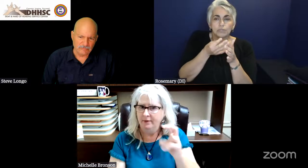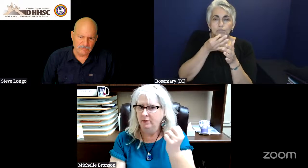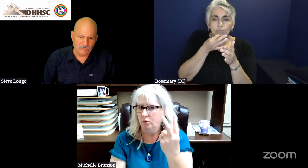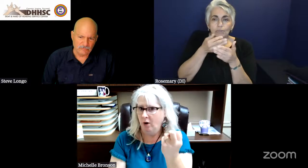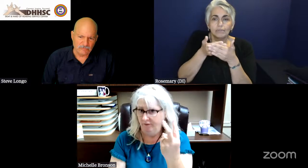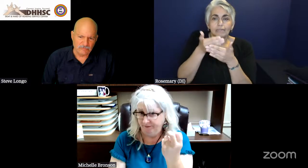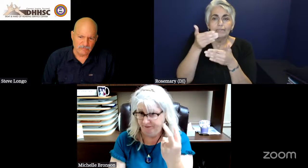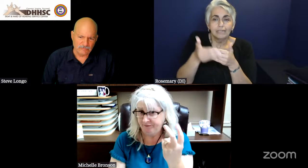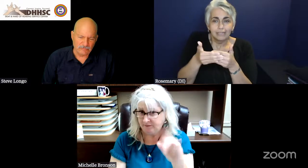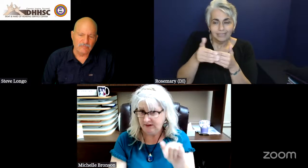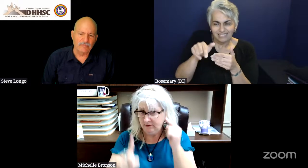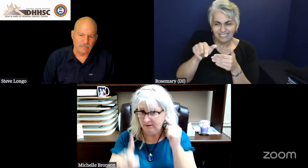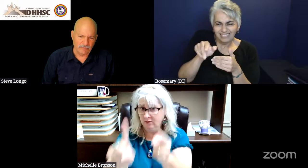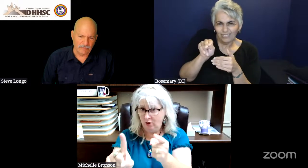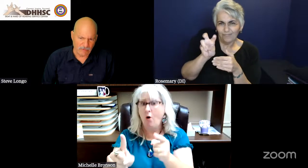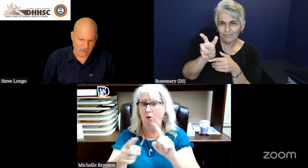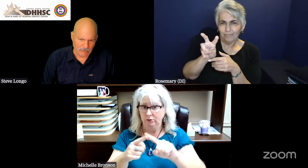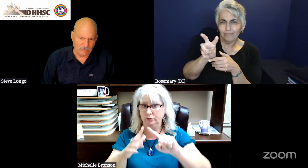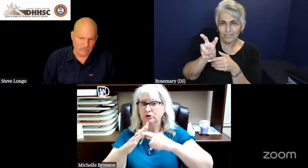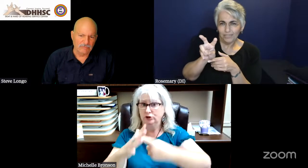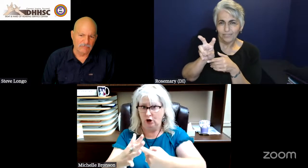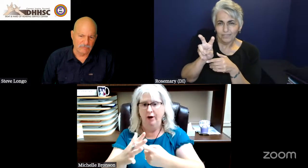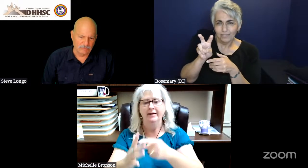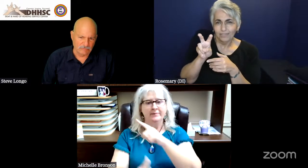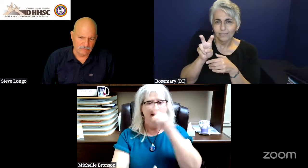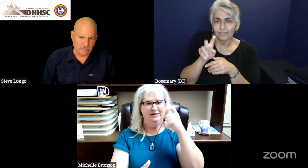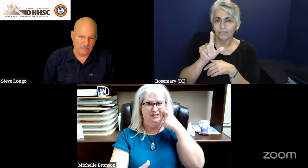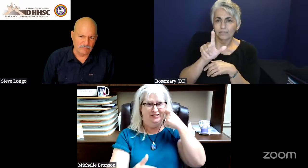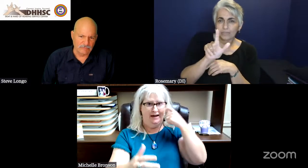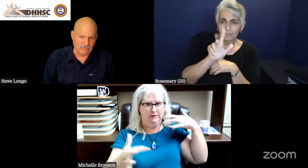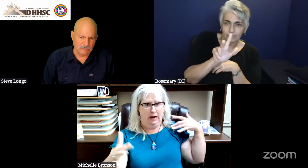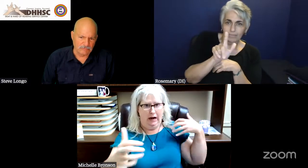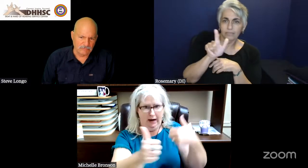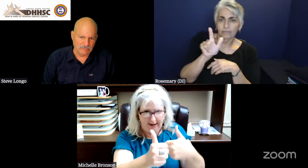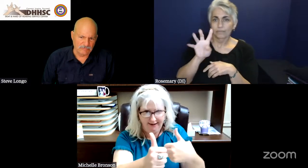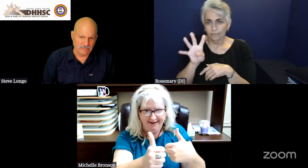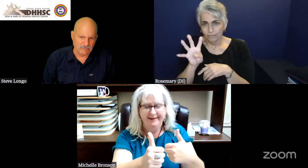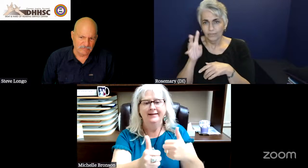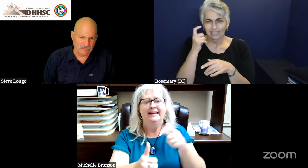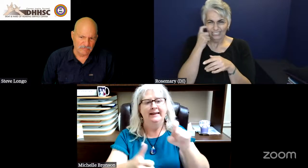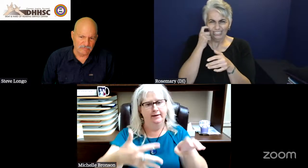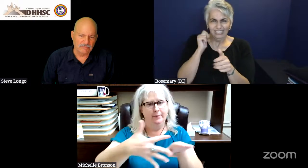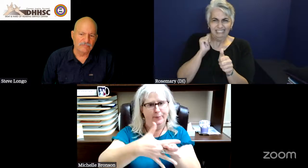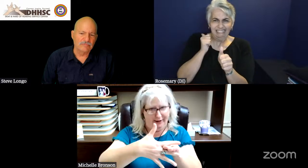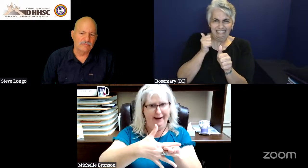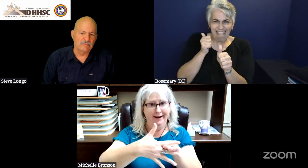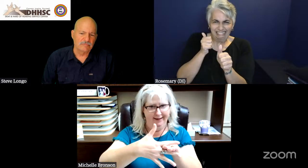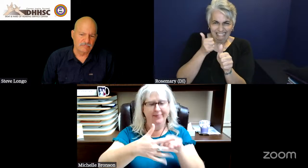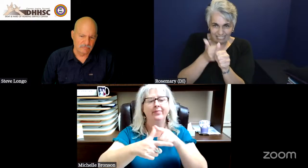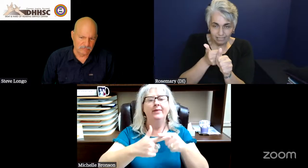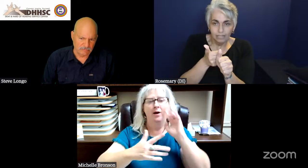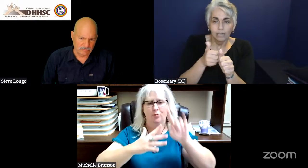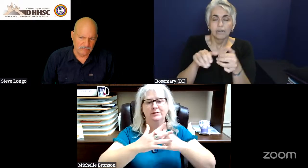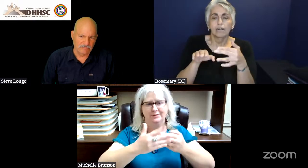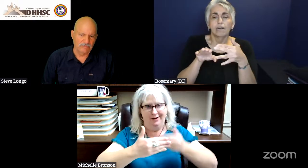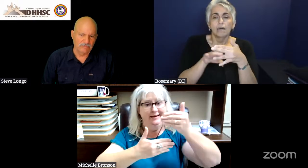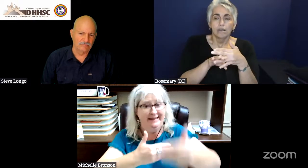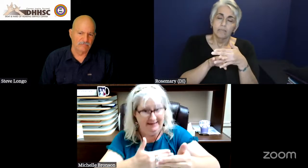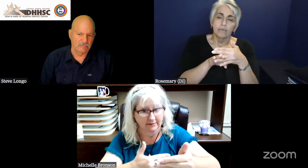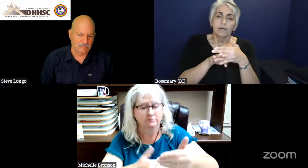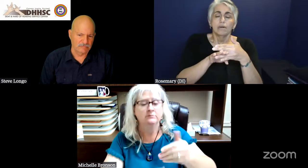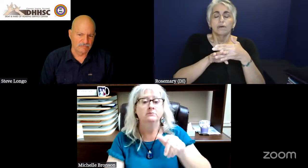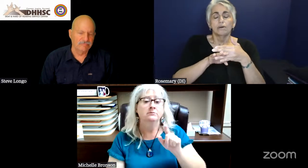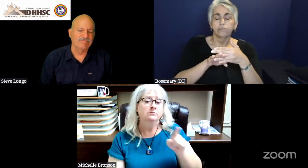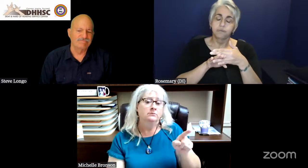the next one in November, about November 12th. That's when we'll start because we just got caught up. We